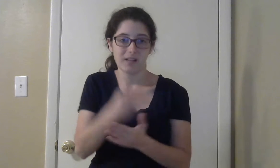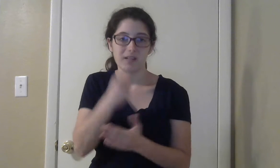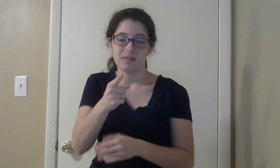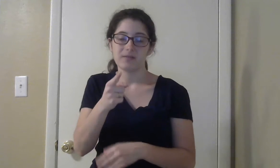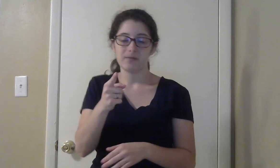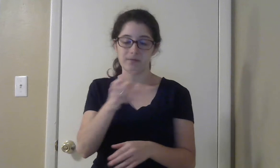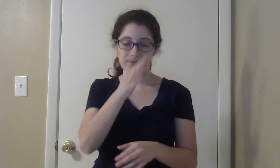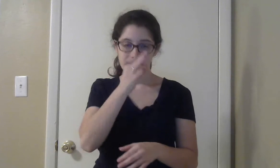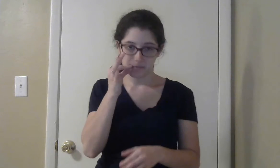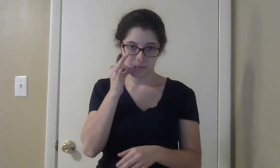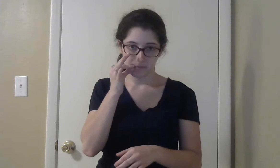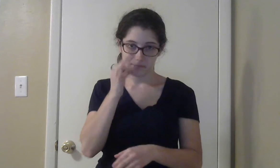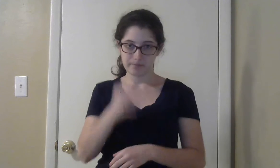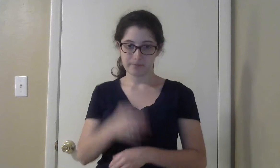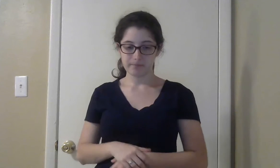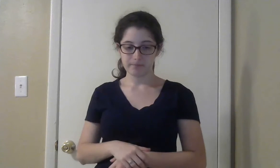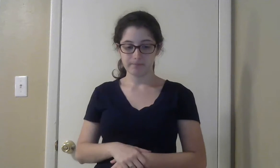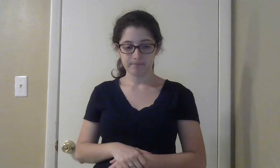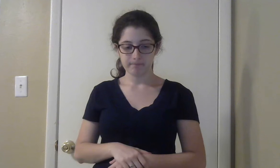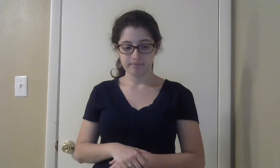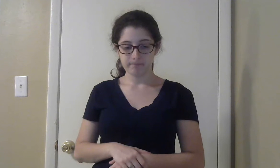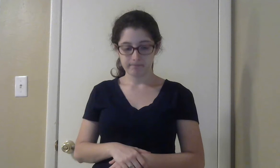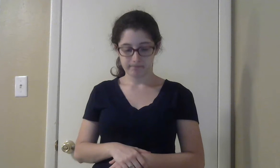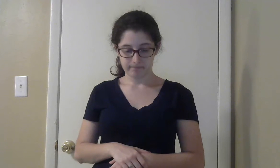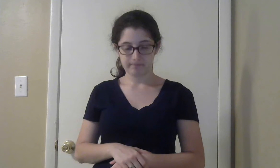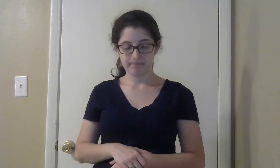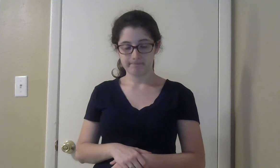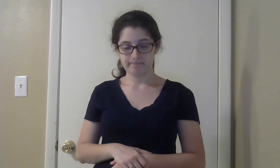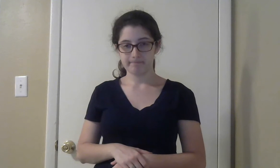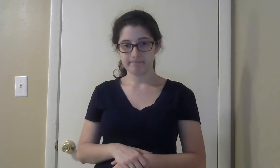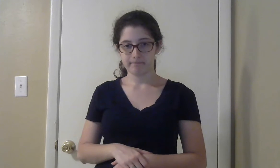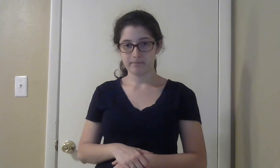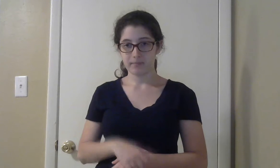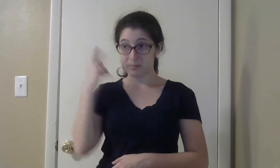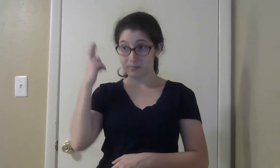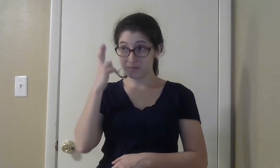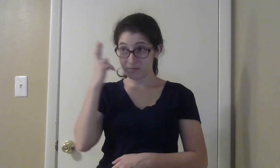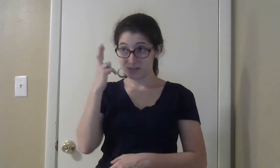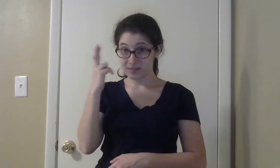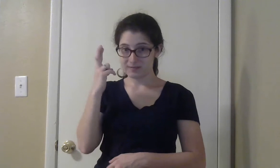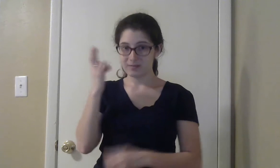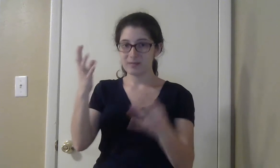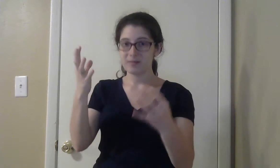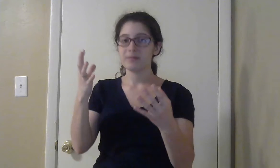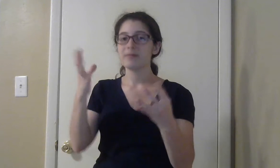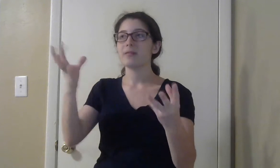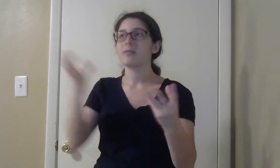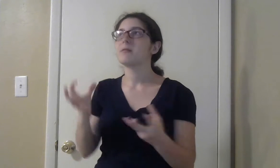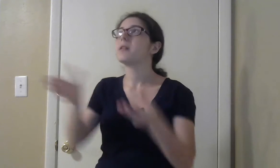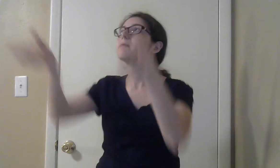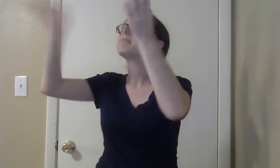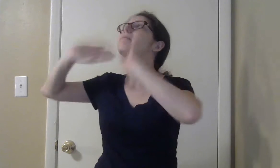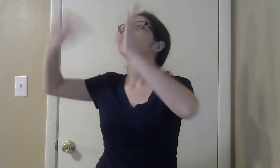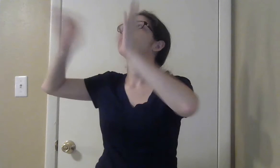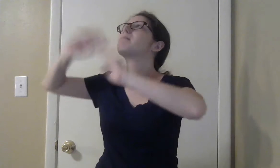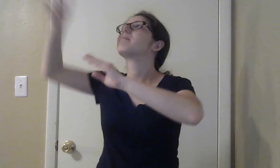a radically Godward focus. And in that sense, fasting is a great